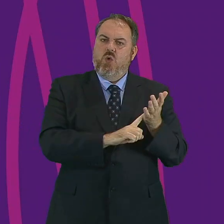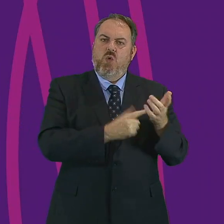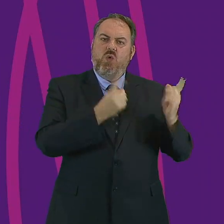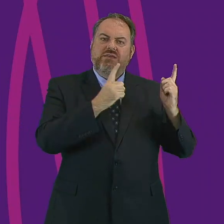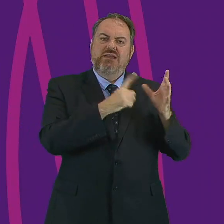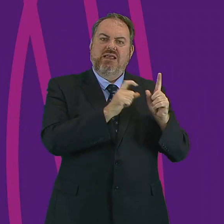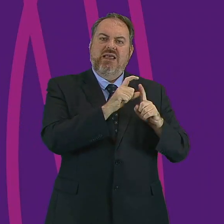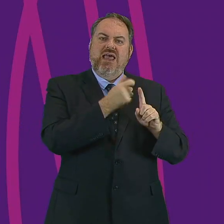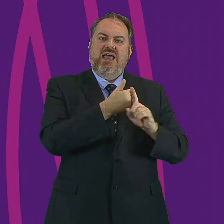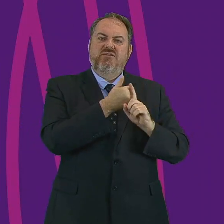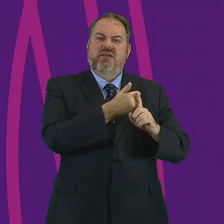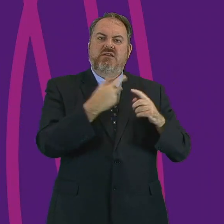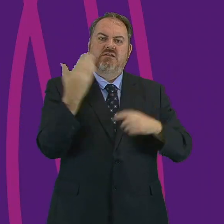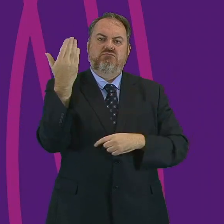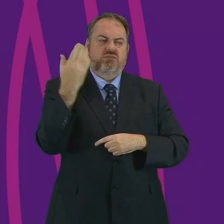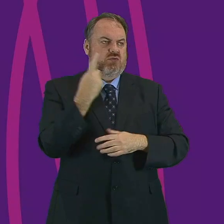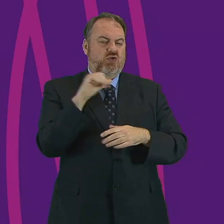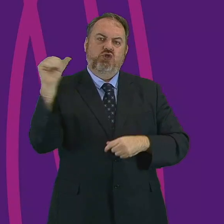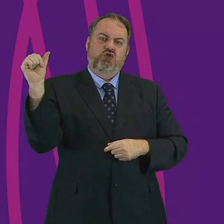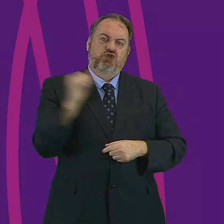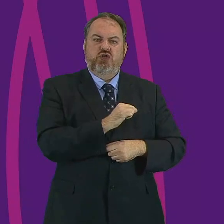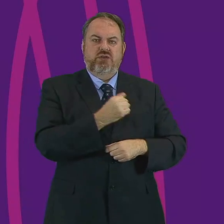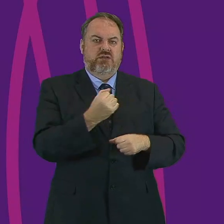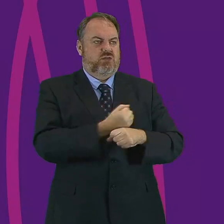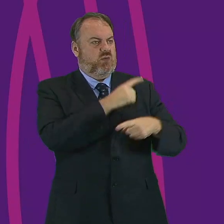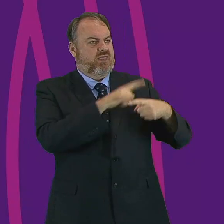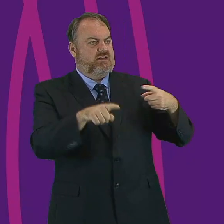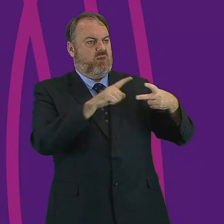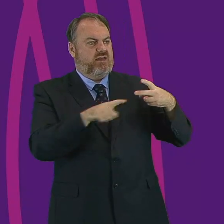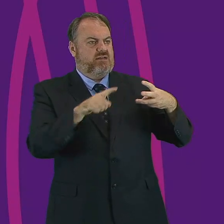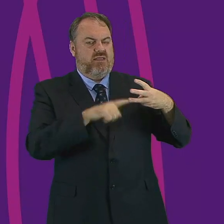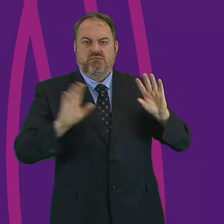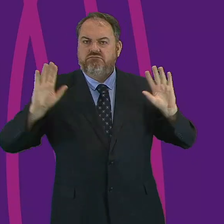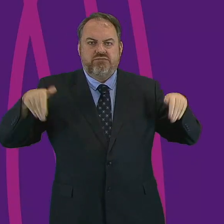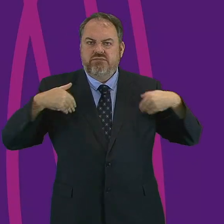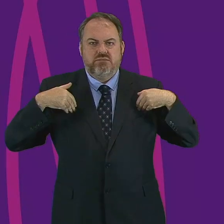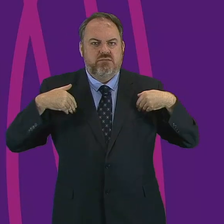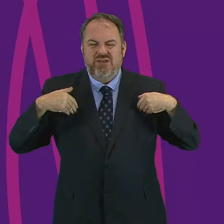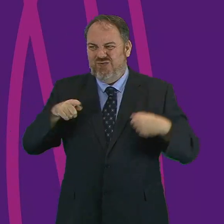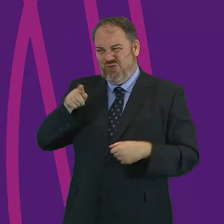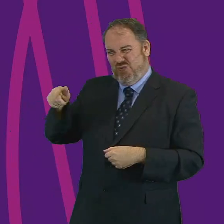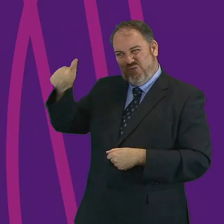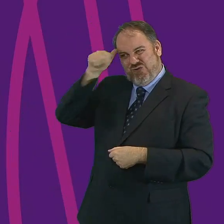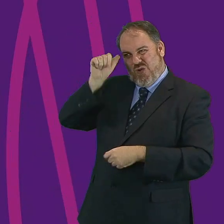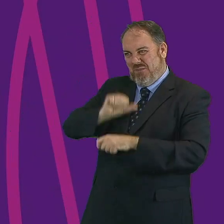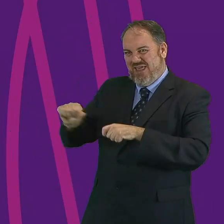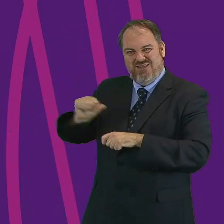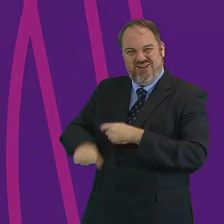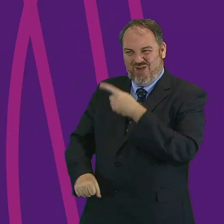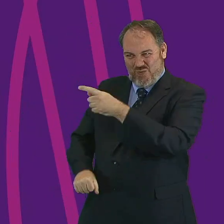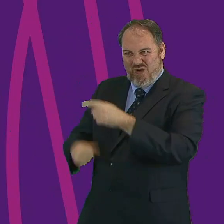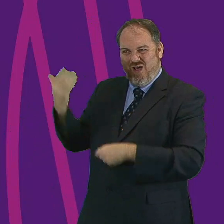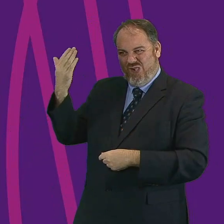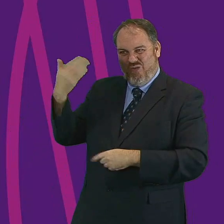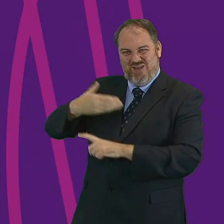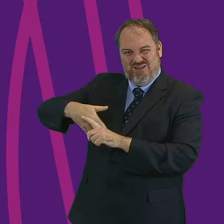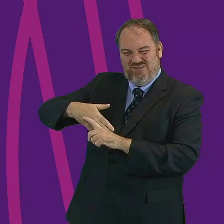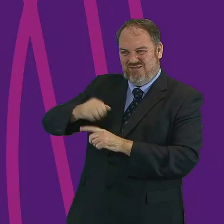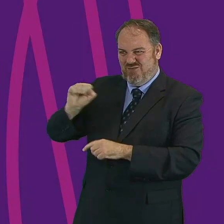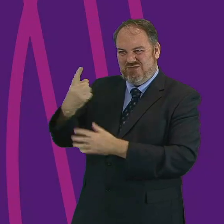detailed and public inquiry on conclusion of the litigation so that those responsible can be held to account? First